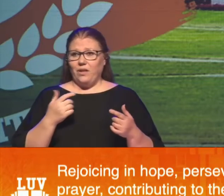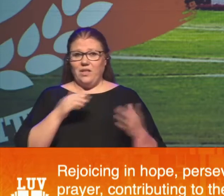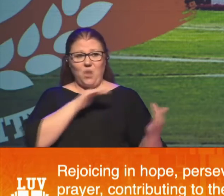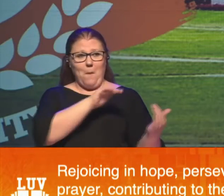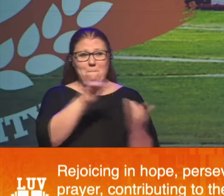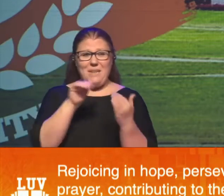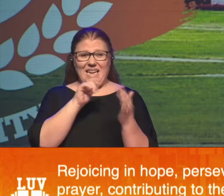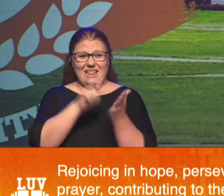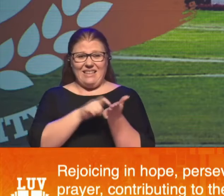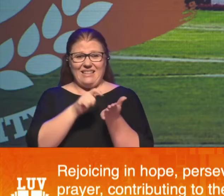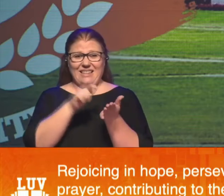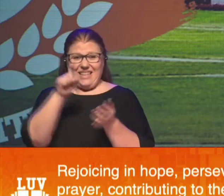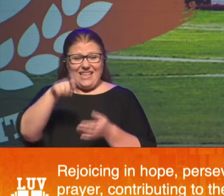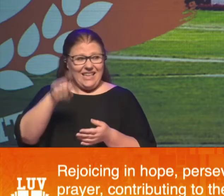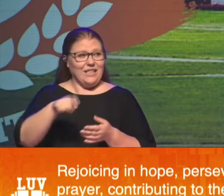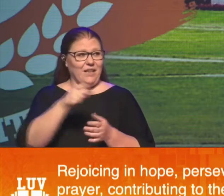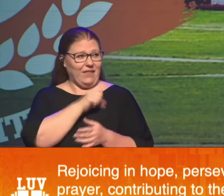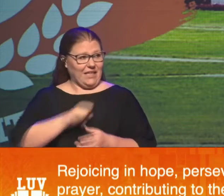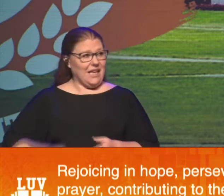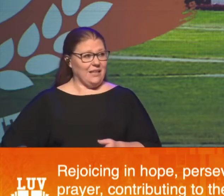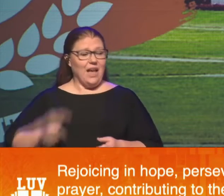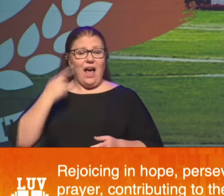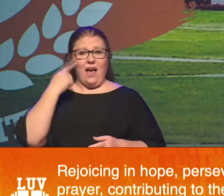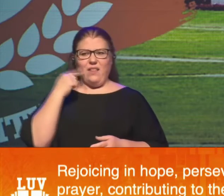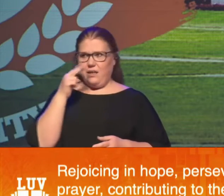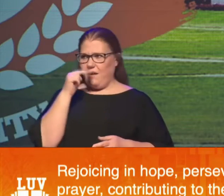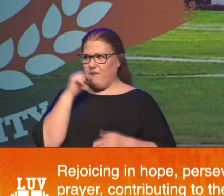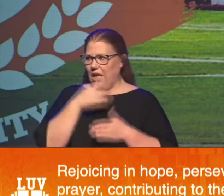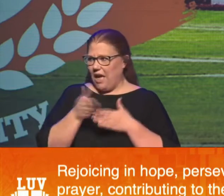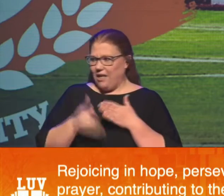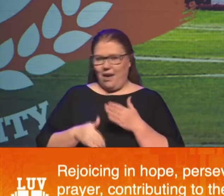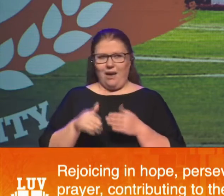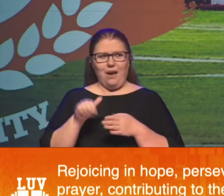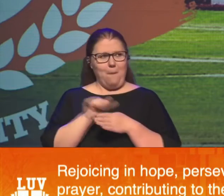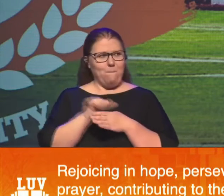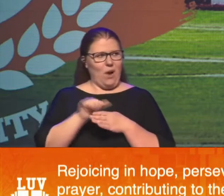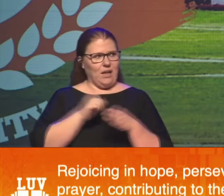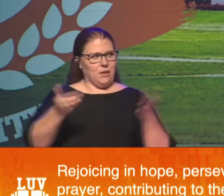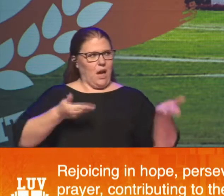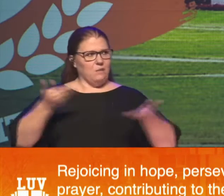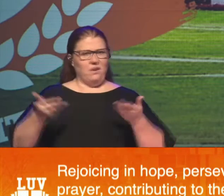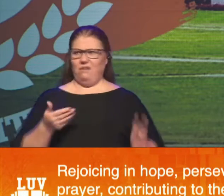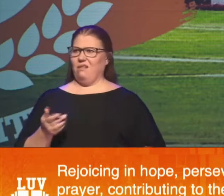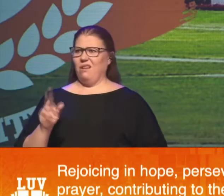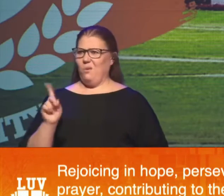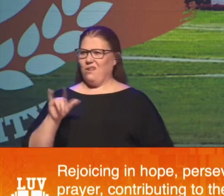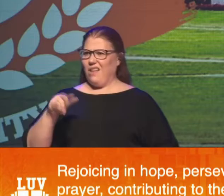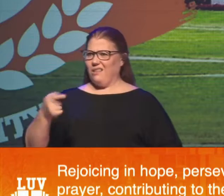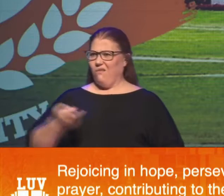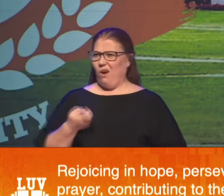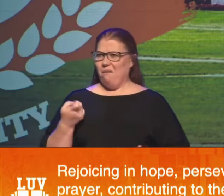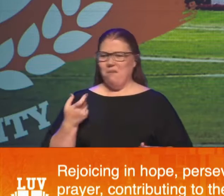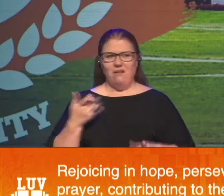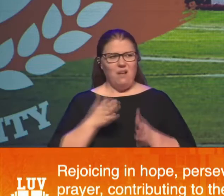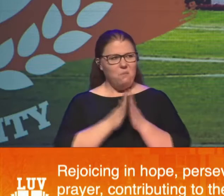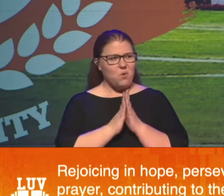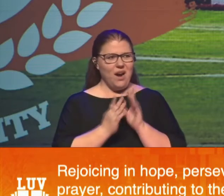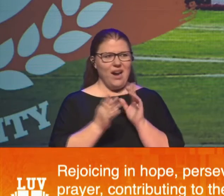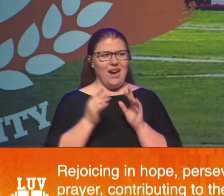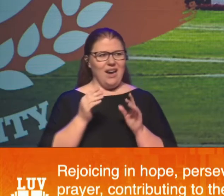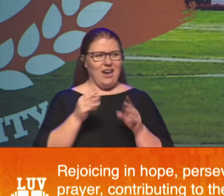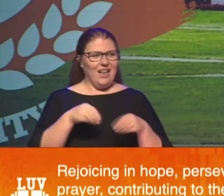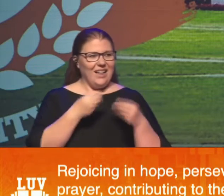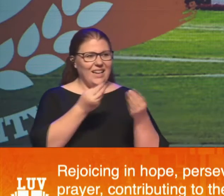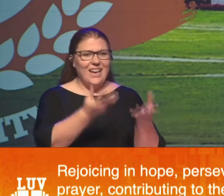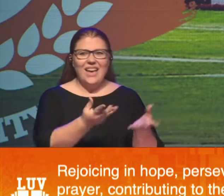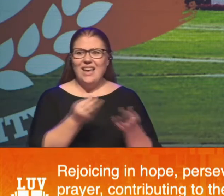and practicing hospitality. I think it's a funny ending. Practicing hospitality. Like, where did that come from? Like, I get it. Pray, meet people's